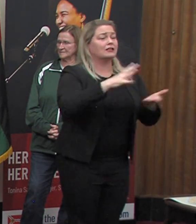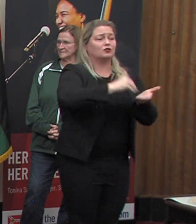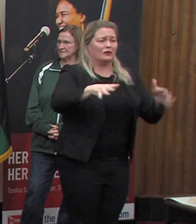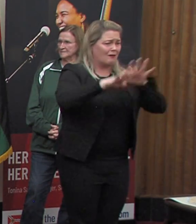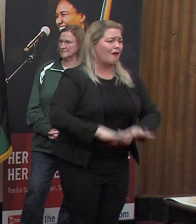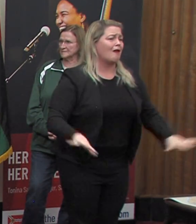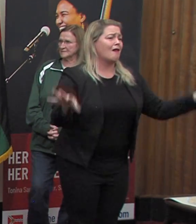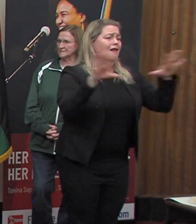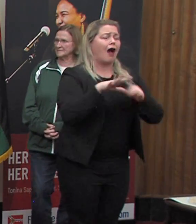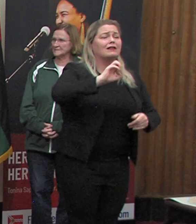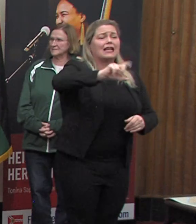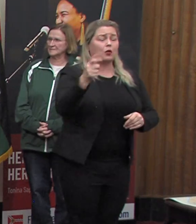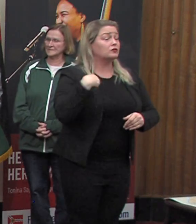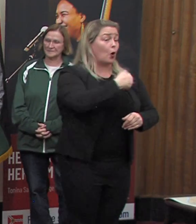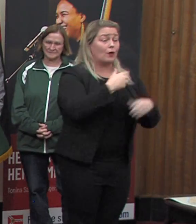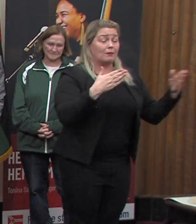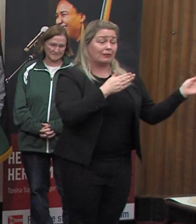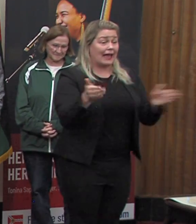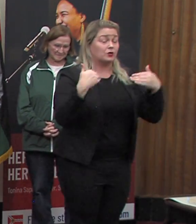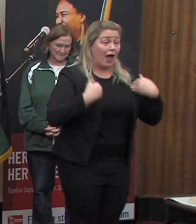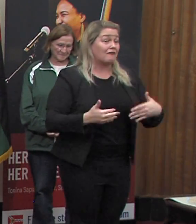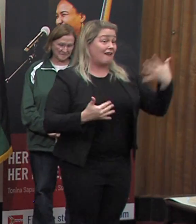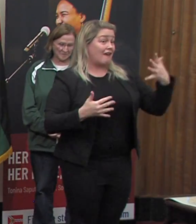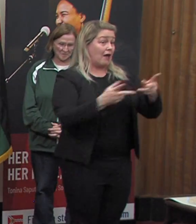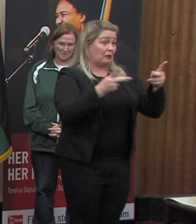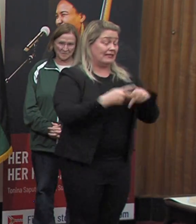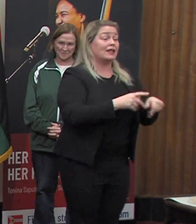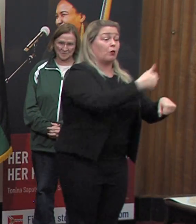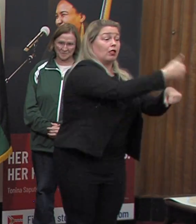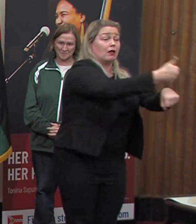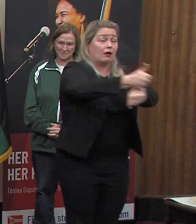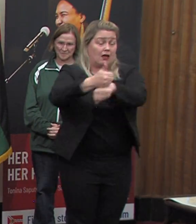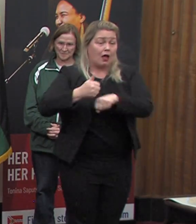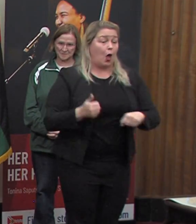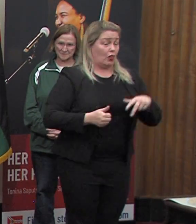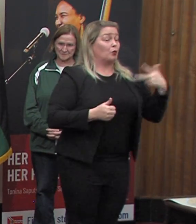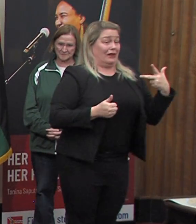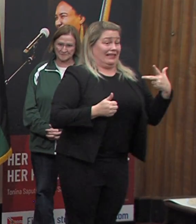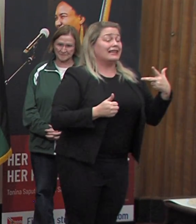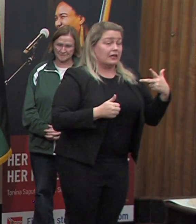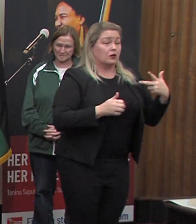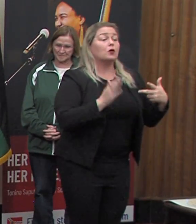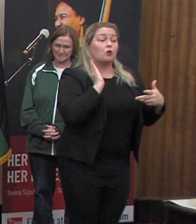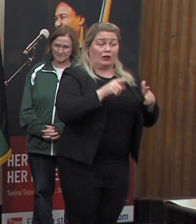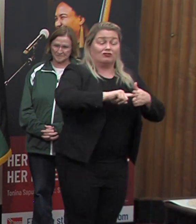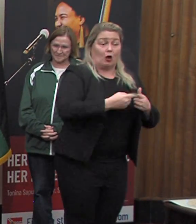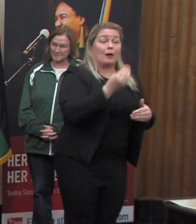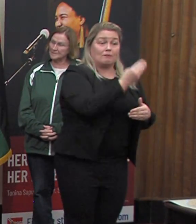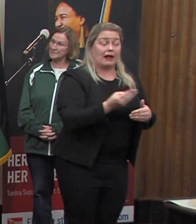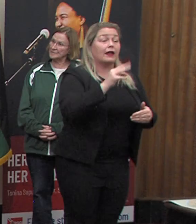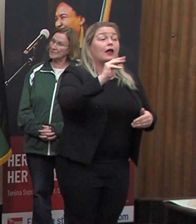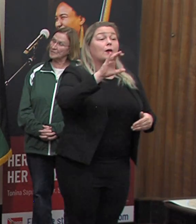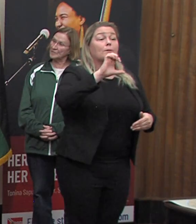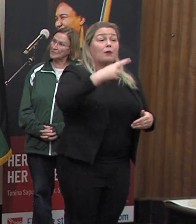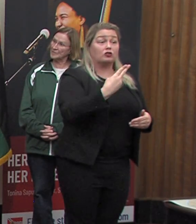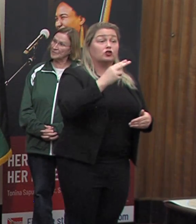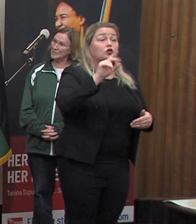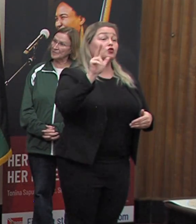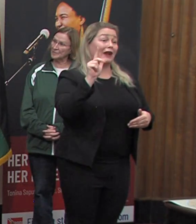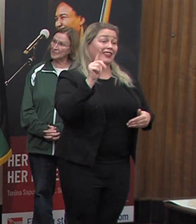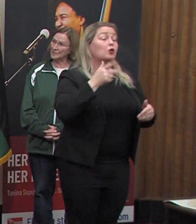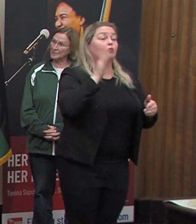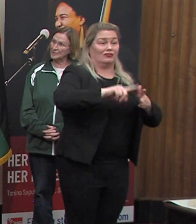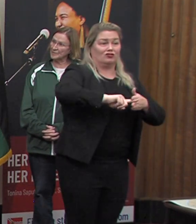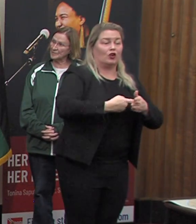we'll open three of our five sites to accommodate students and families beginning on Monday, March 23rd. So we're pleased